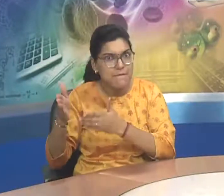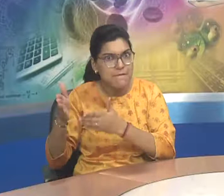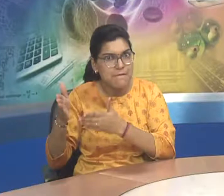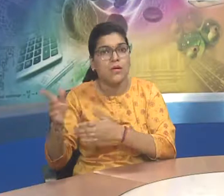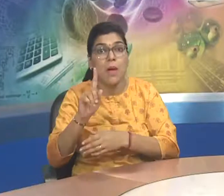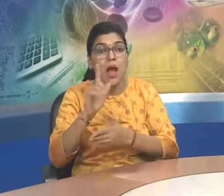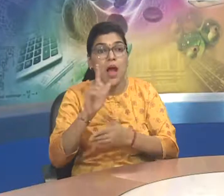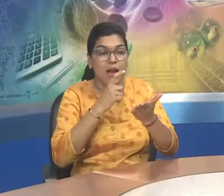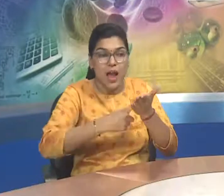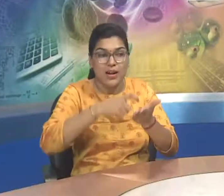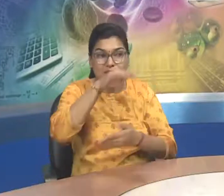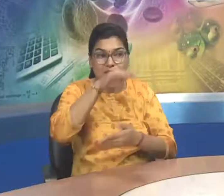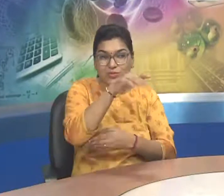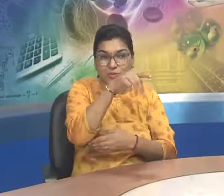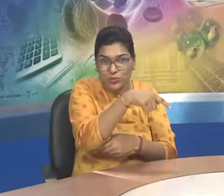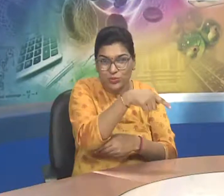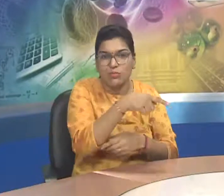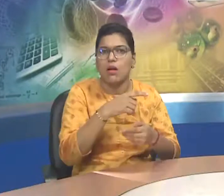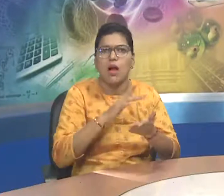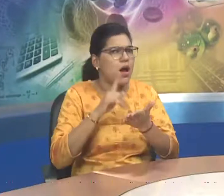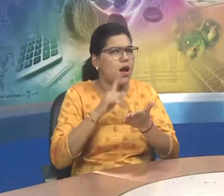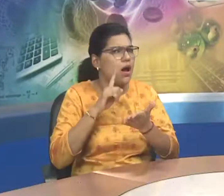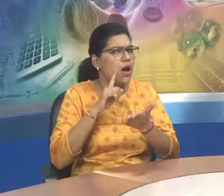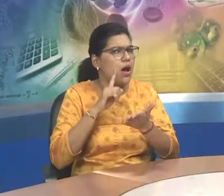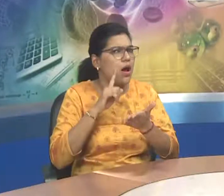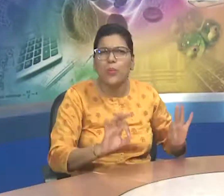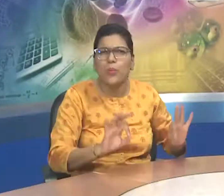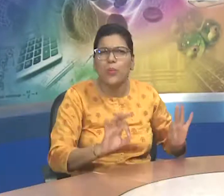of HIV injection